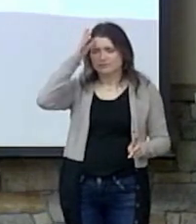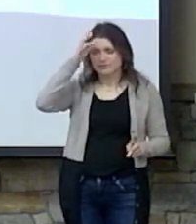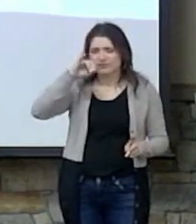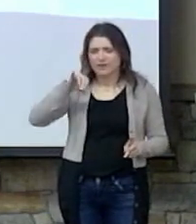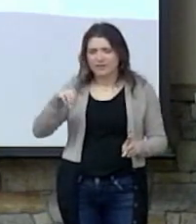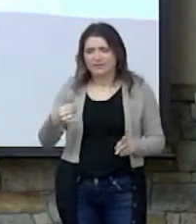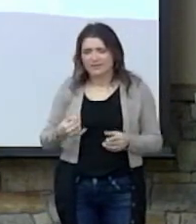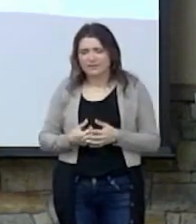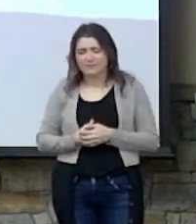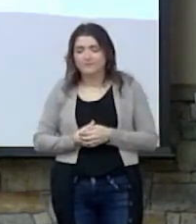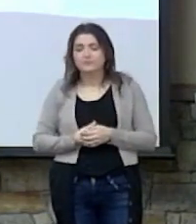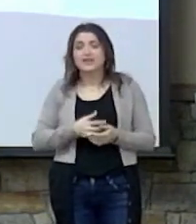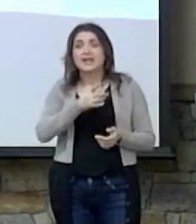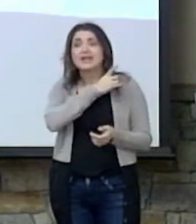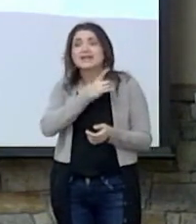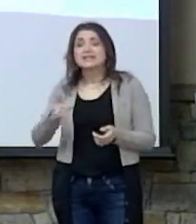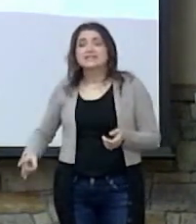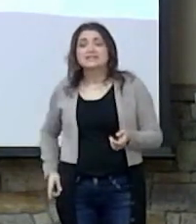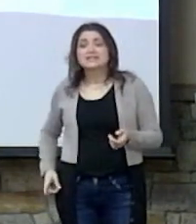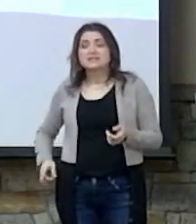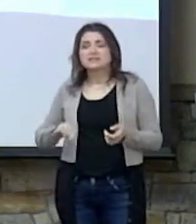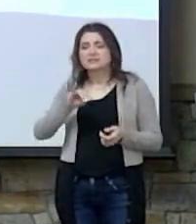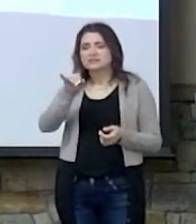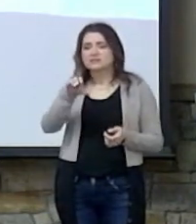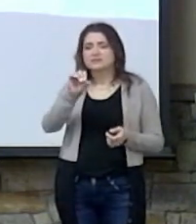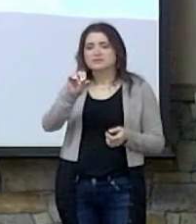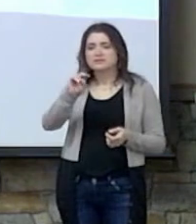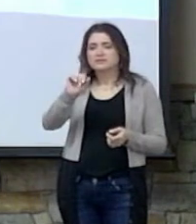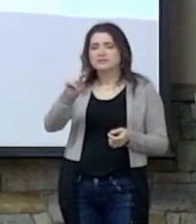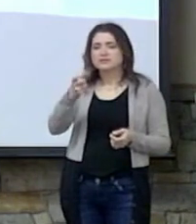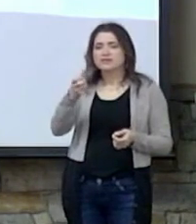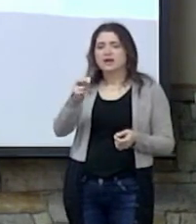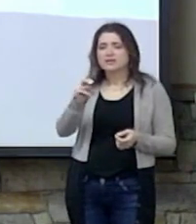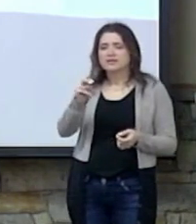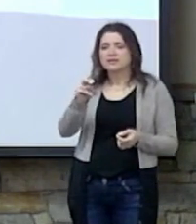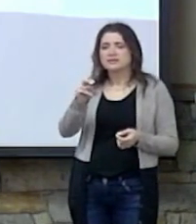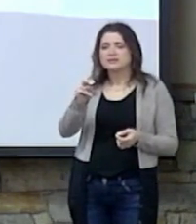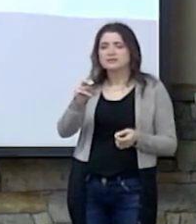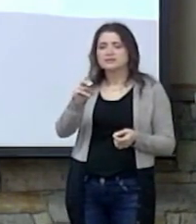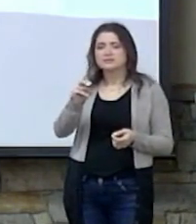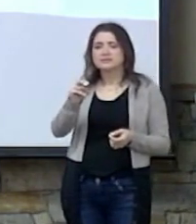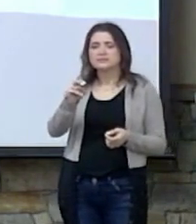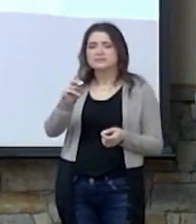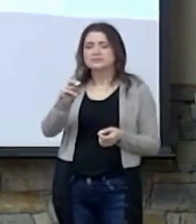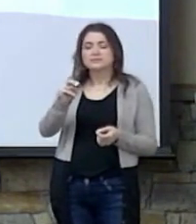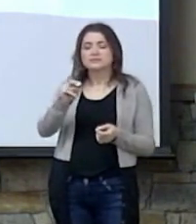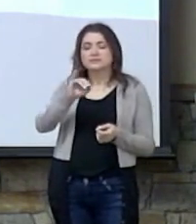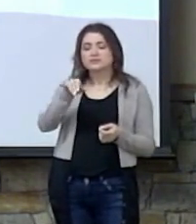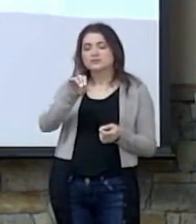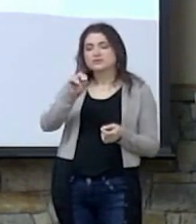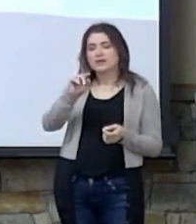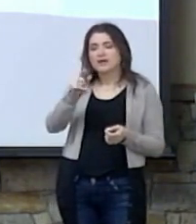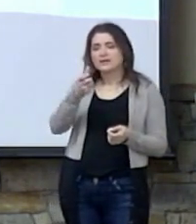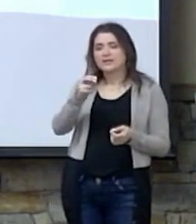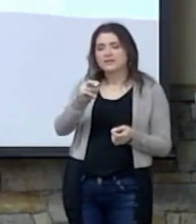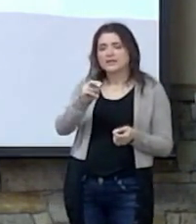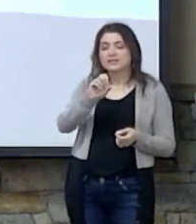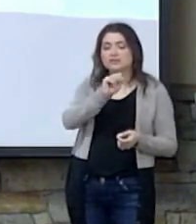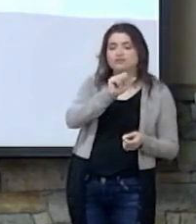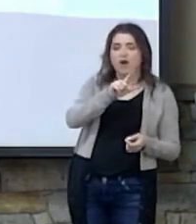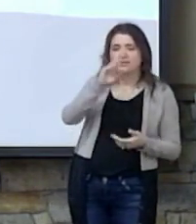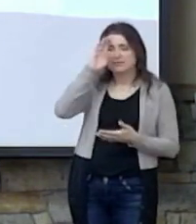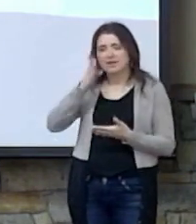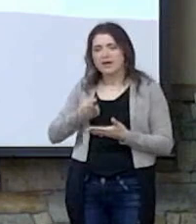You see, David's intent is to show kindness. But David recognizes where that kindness comes from,